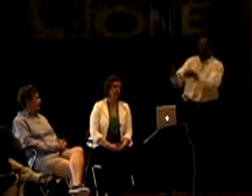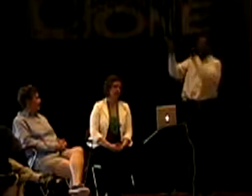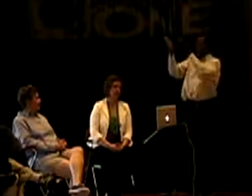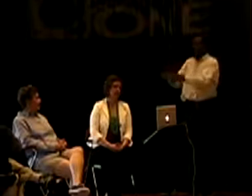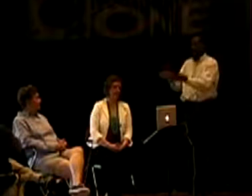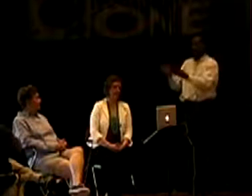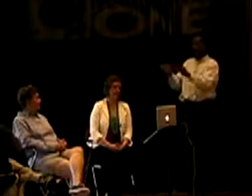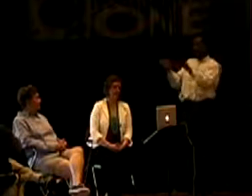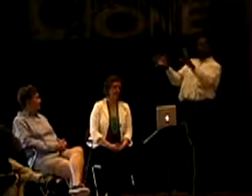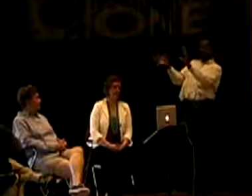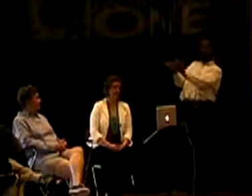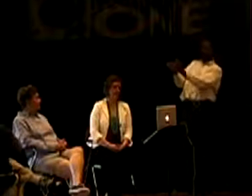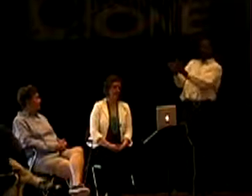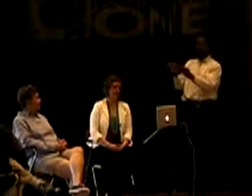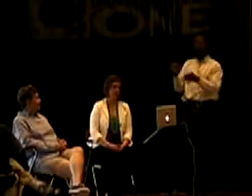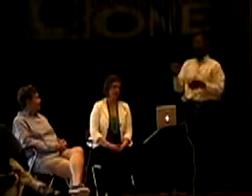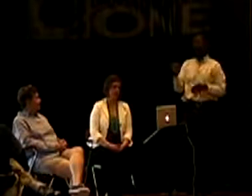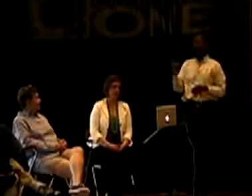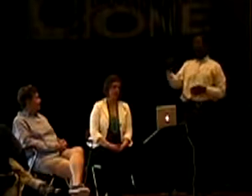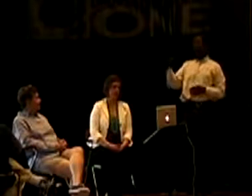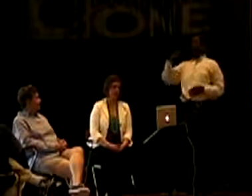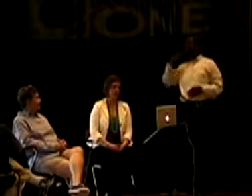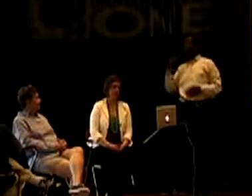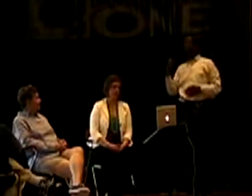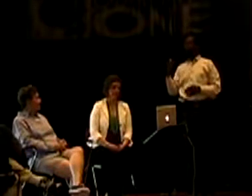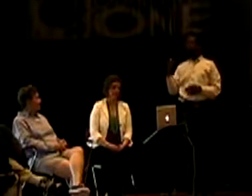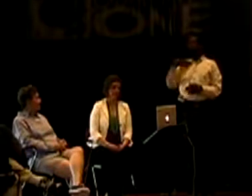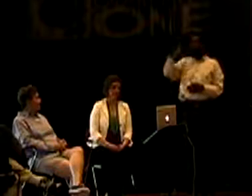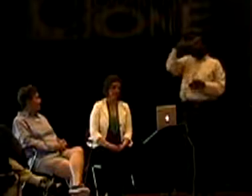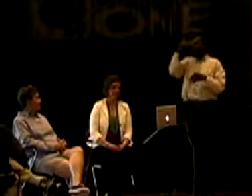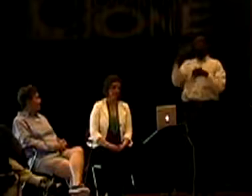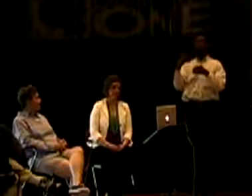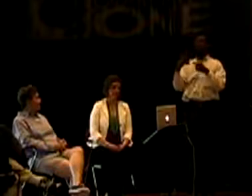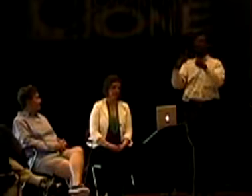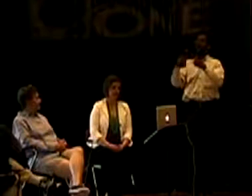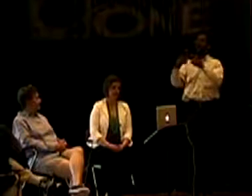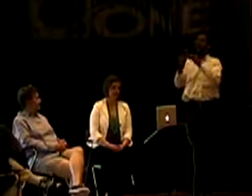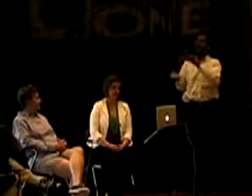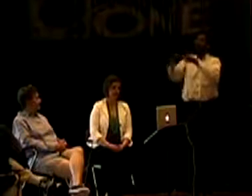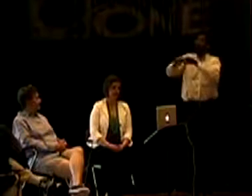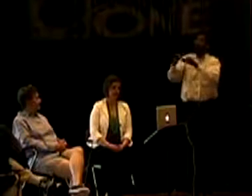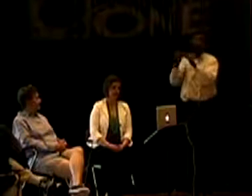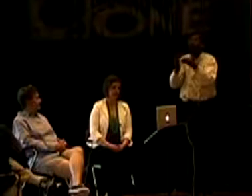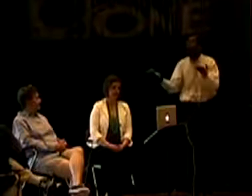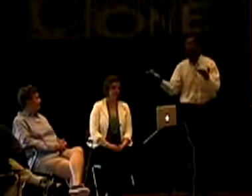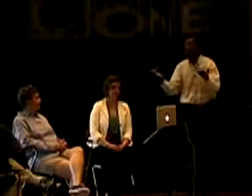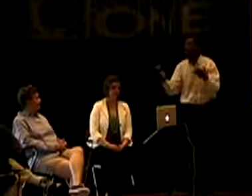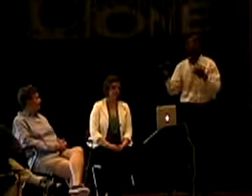bond language-wise, but one of it is hearing. So there's this additional facet to their relationship when they engage the world.